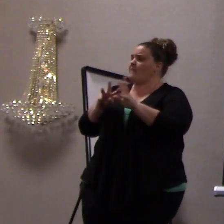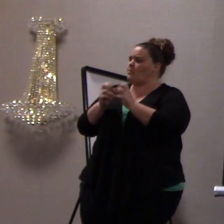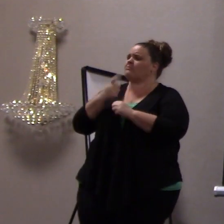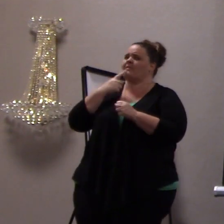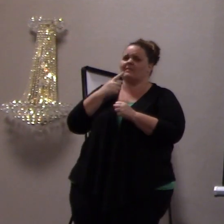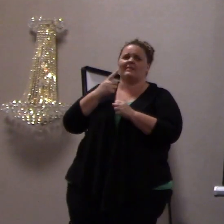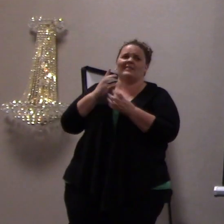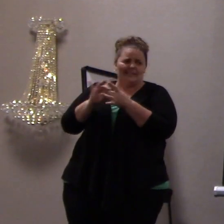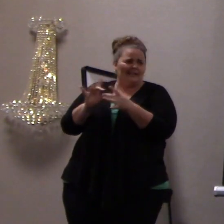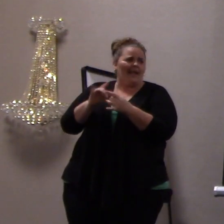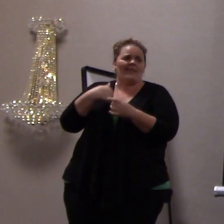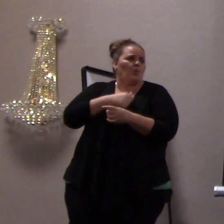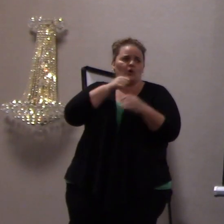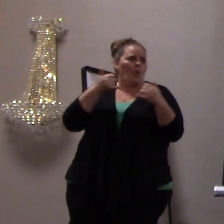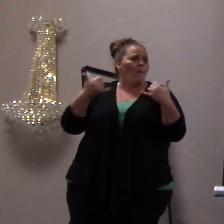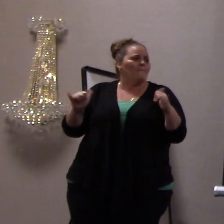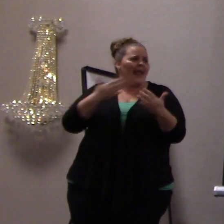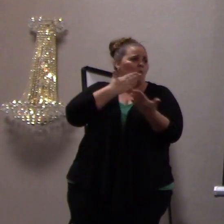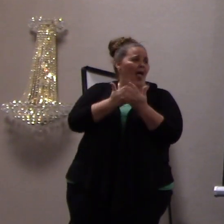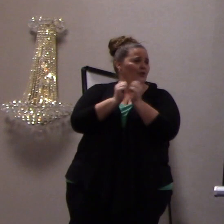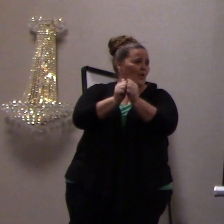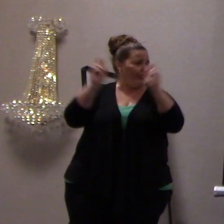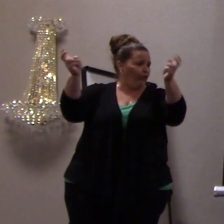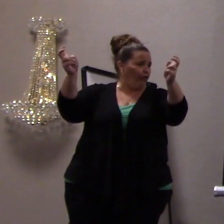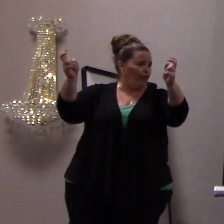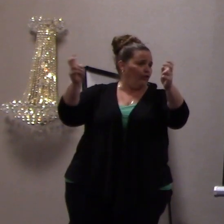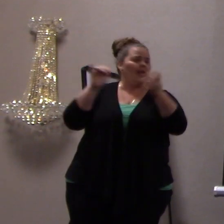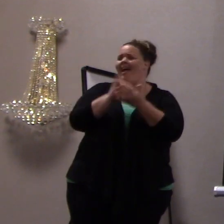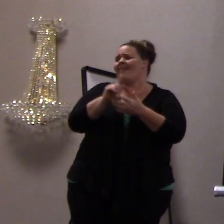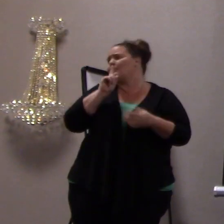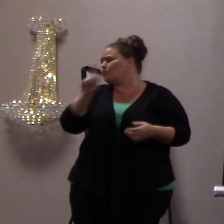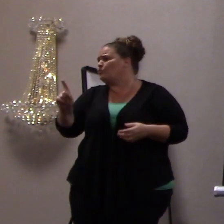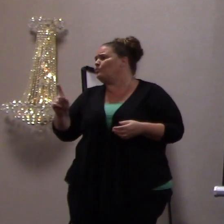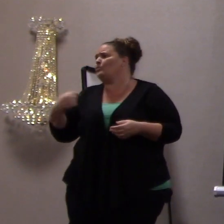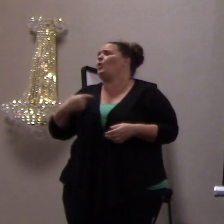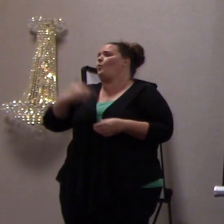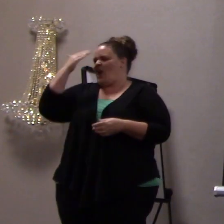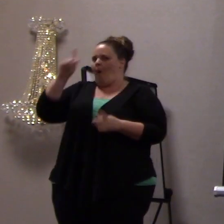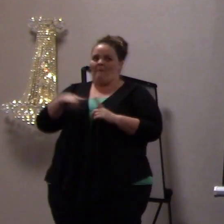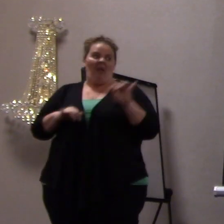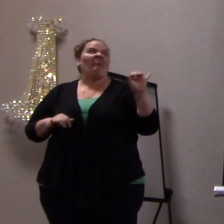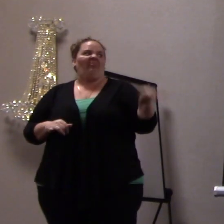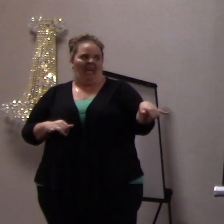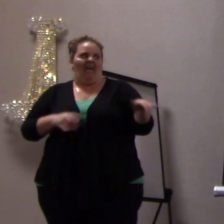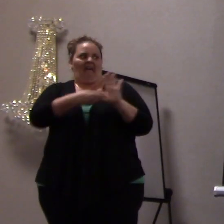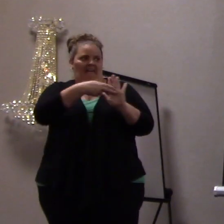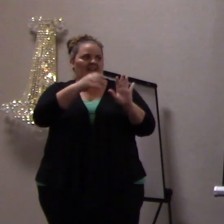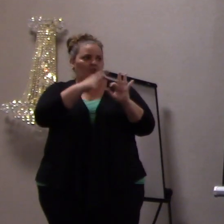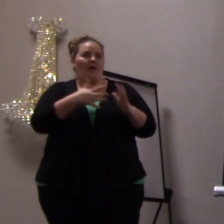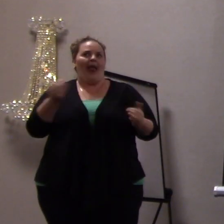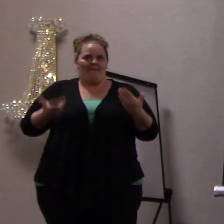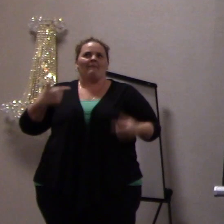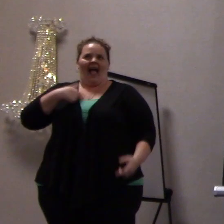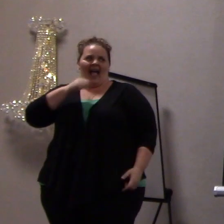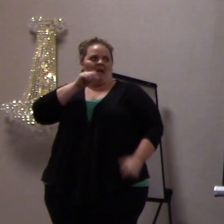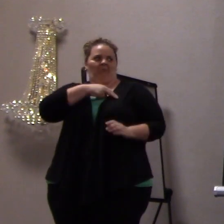the time that we don't play well together, and that's the reality. We know about that interpreter. We also have probably been that